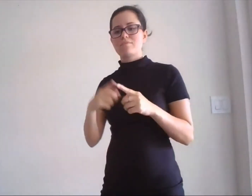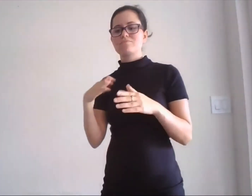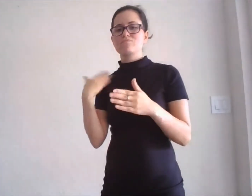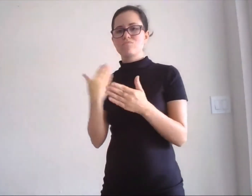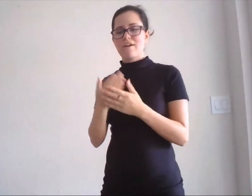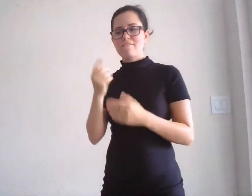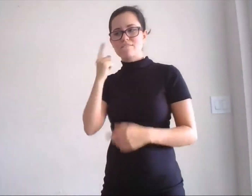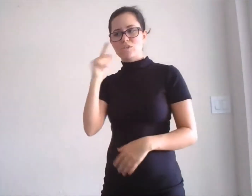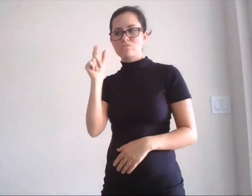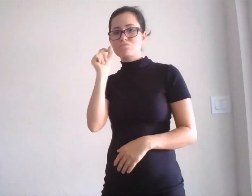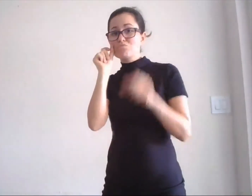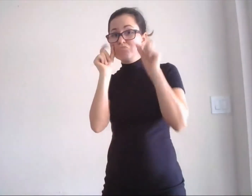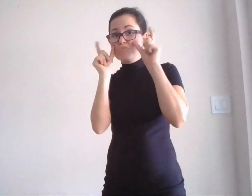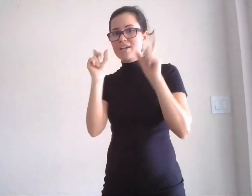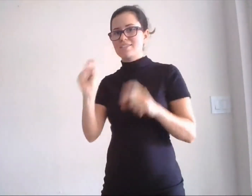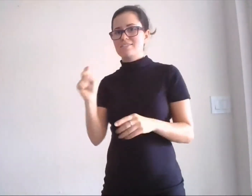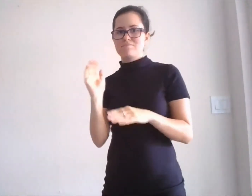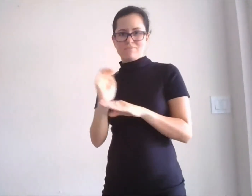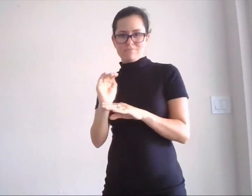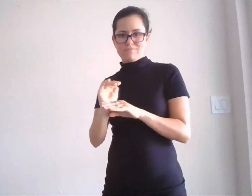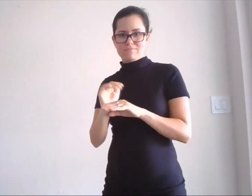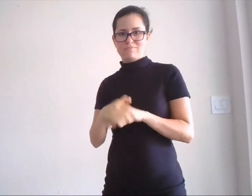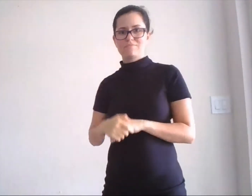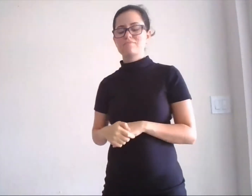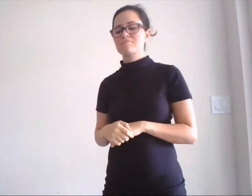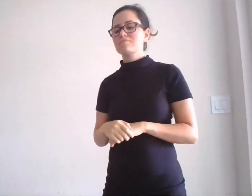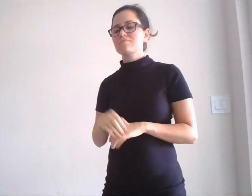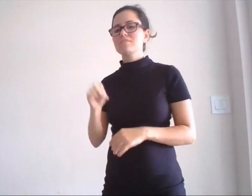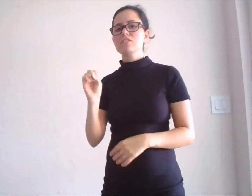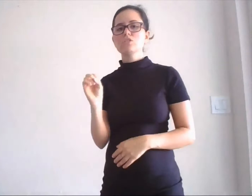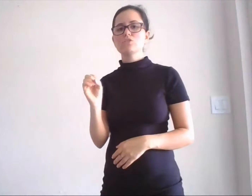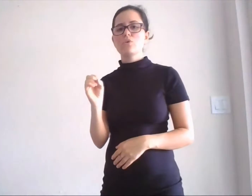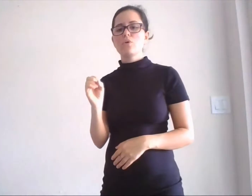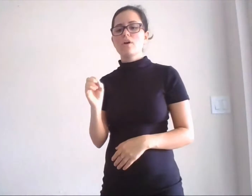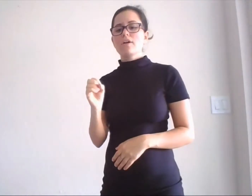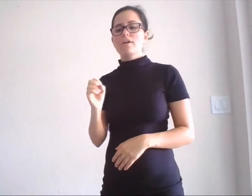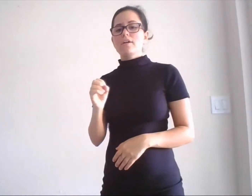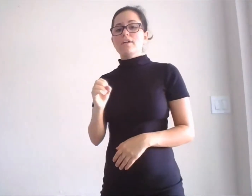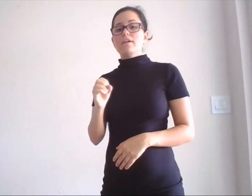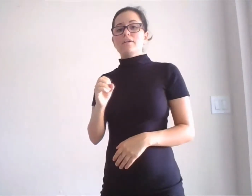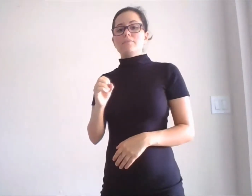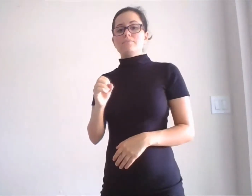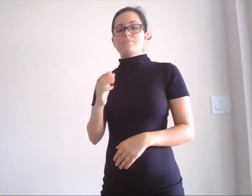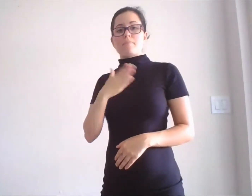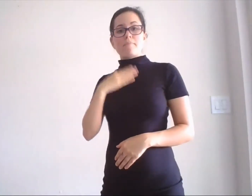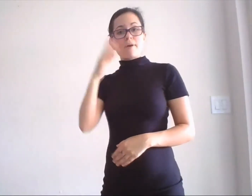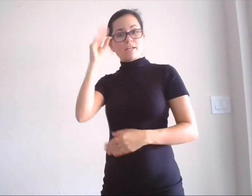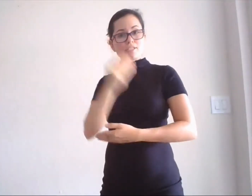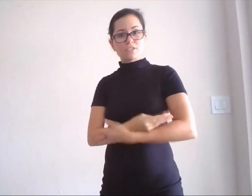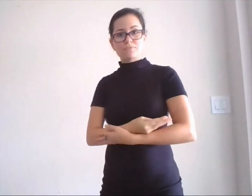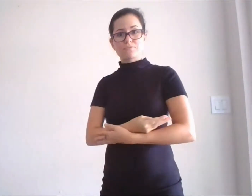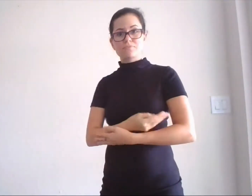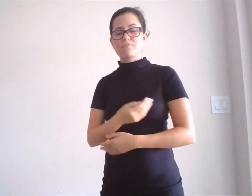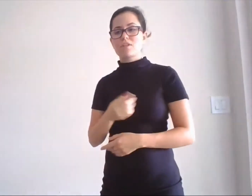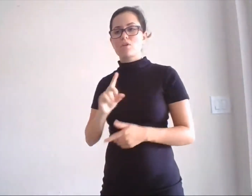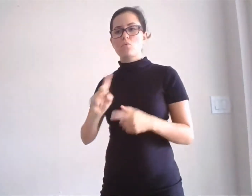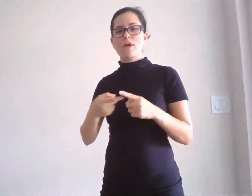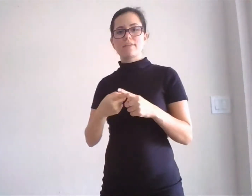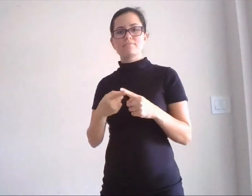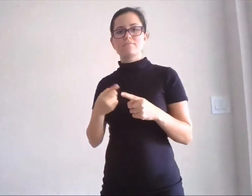hey, Google, HG, it's Shepard. And it's just like 2 seconds pass, all the lights go out. Another second passes,